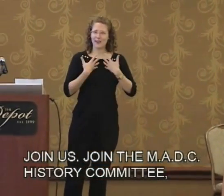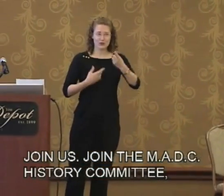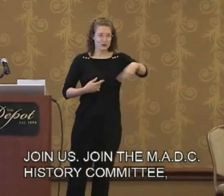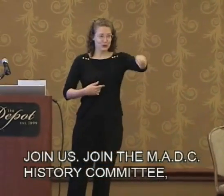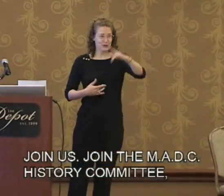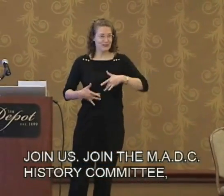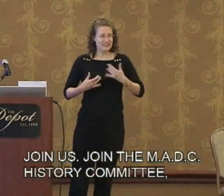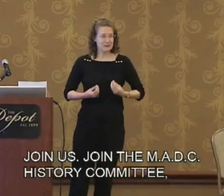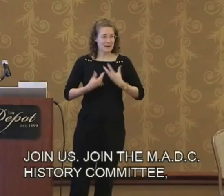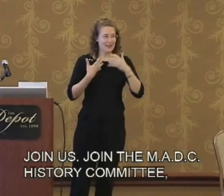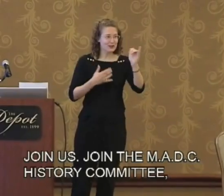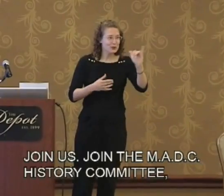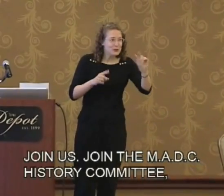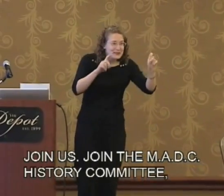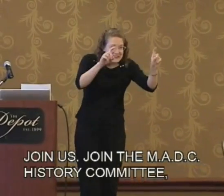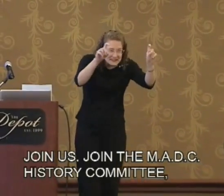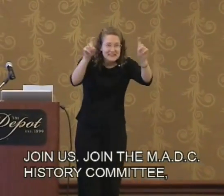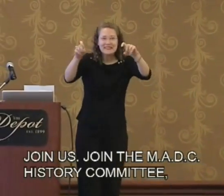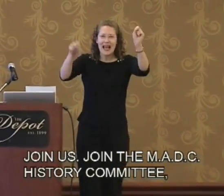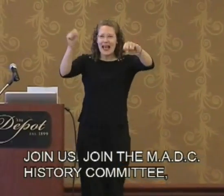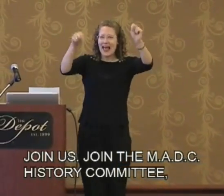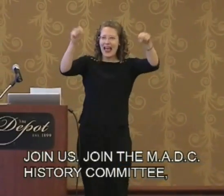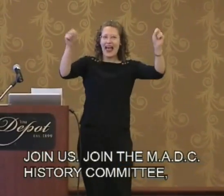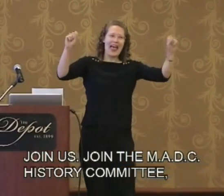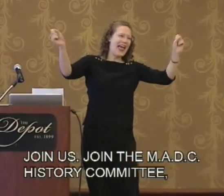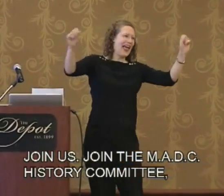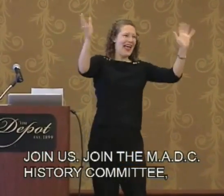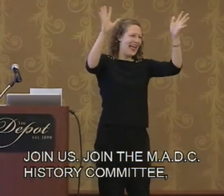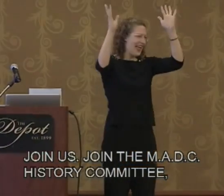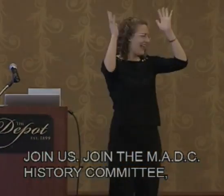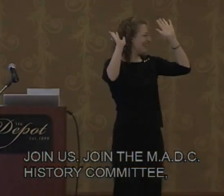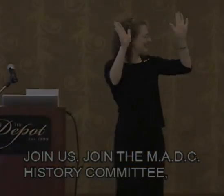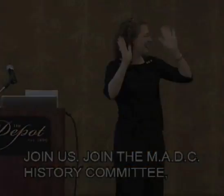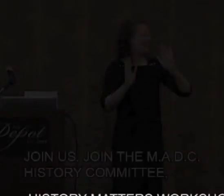hi I feel so inspired do you feel as inspired as I do out there yeah